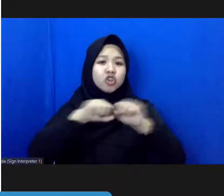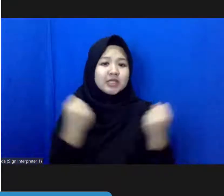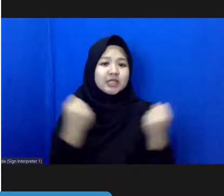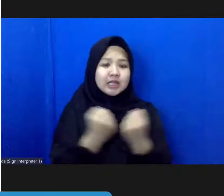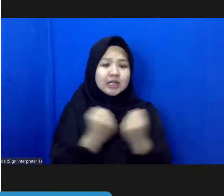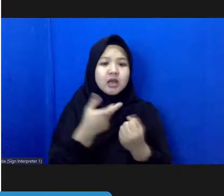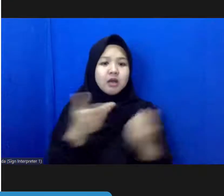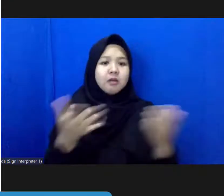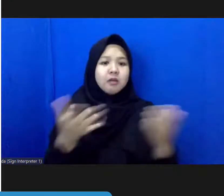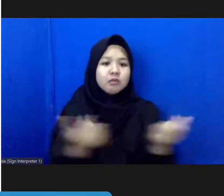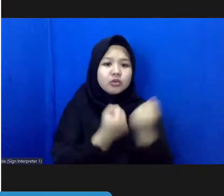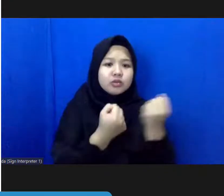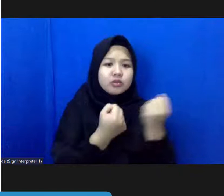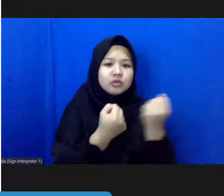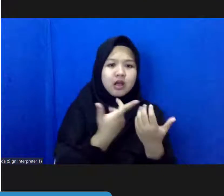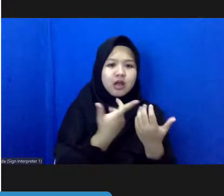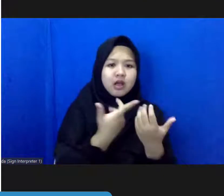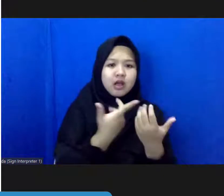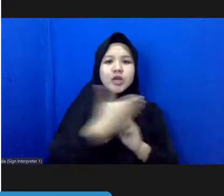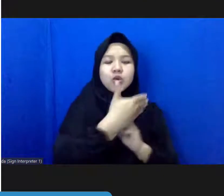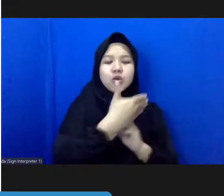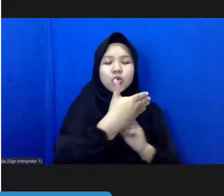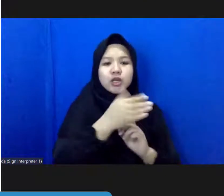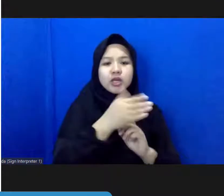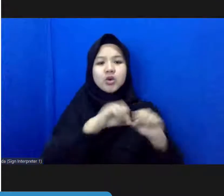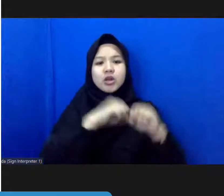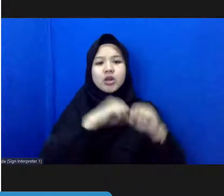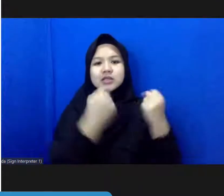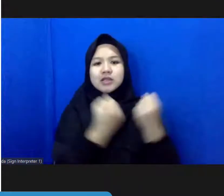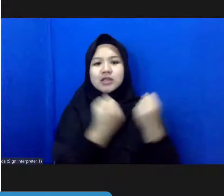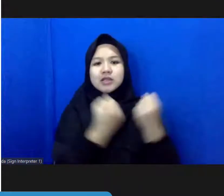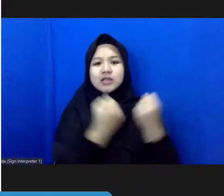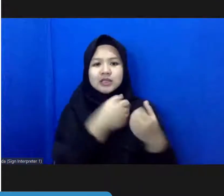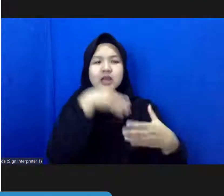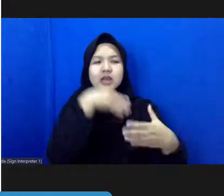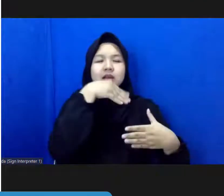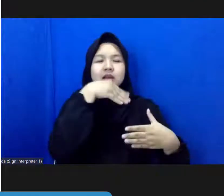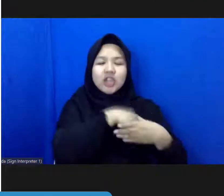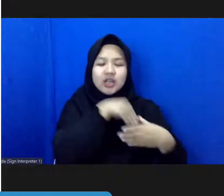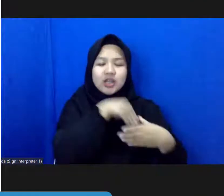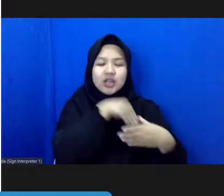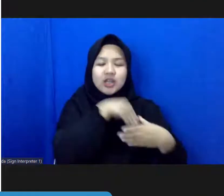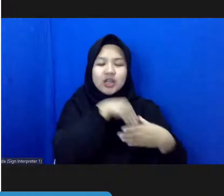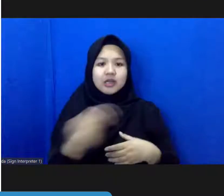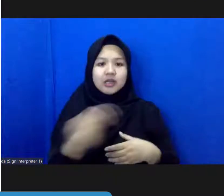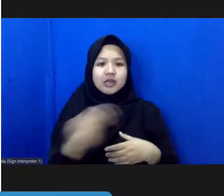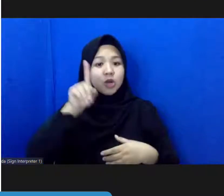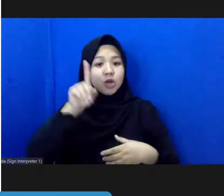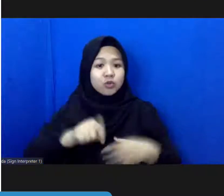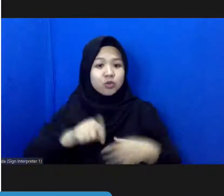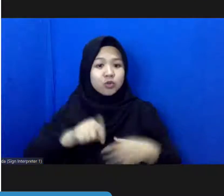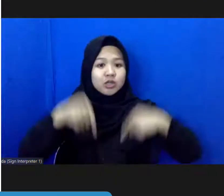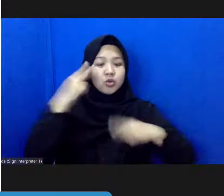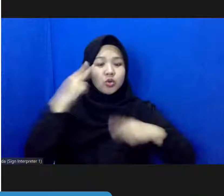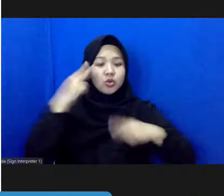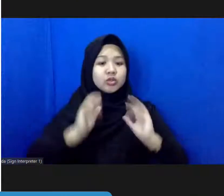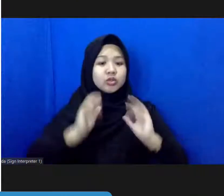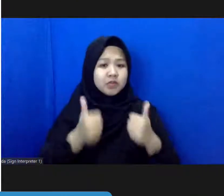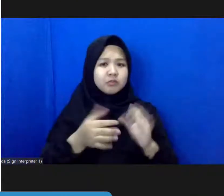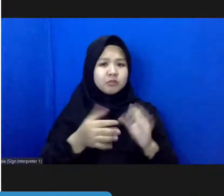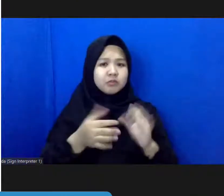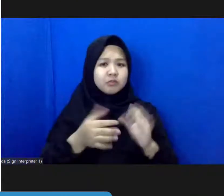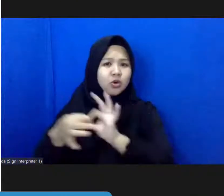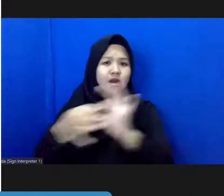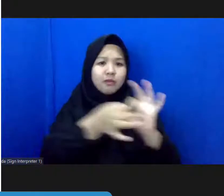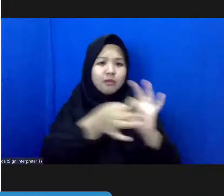what is the gender protection for the protocol COVID-19. So those are the things that we really need to do, yeah, for preparedness, collaborate also for preparedness,